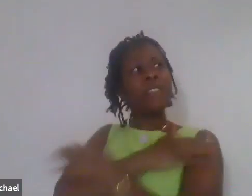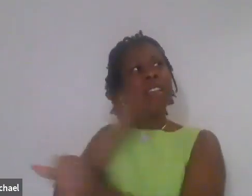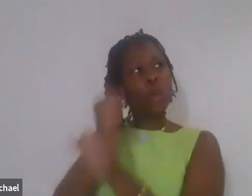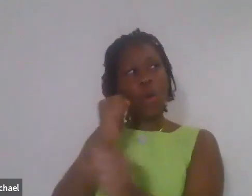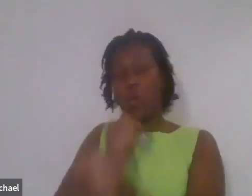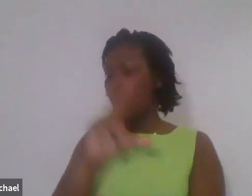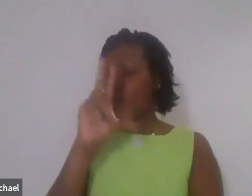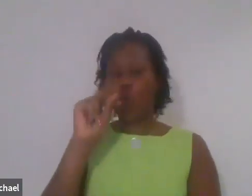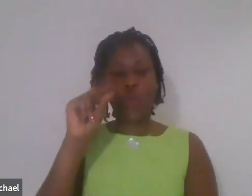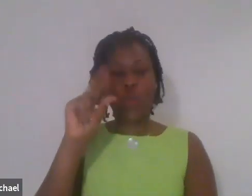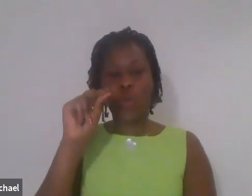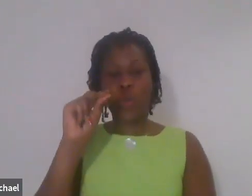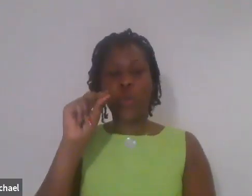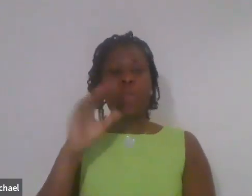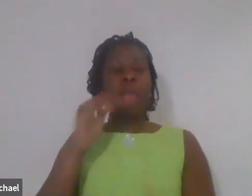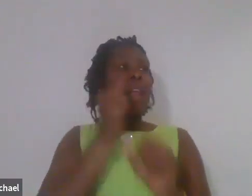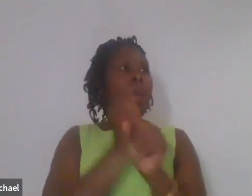Don't just make a decision based on your friend's